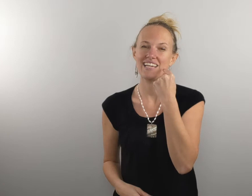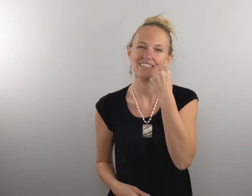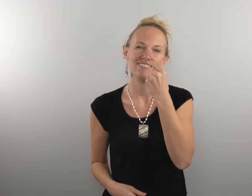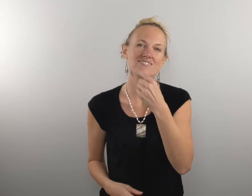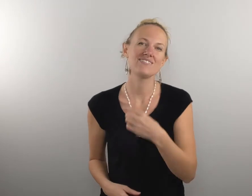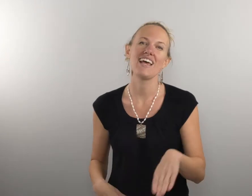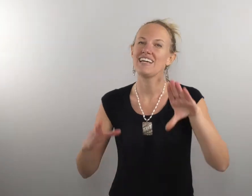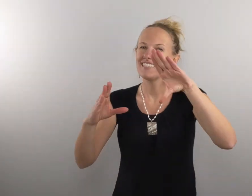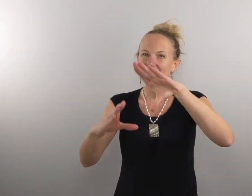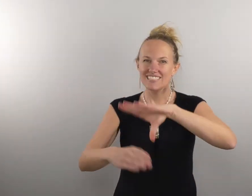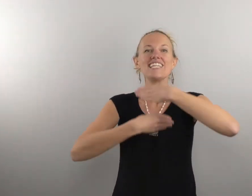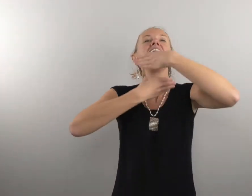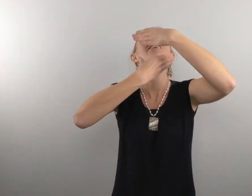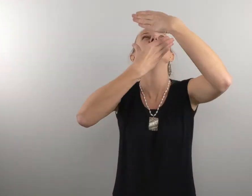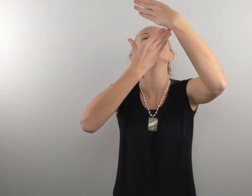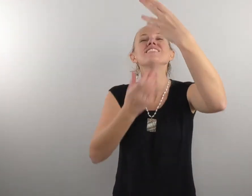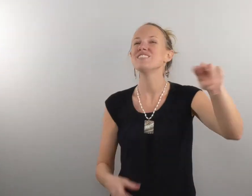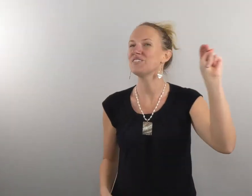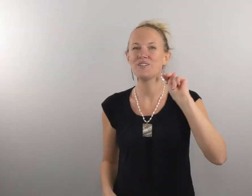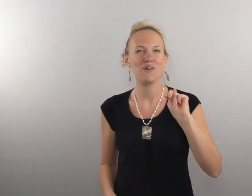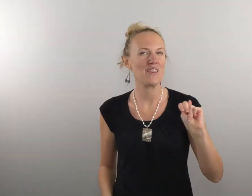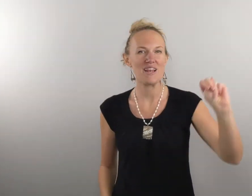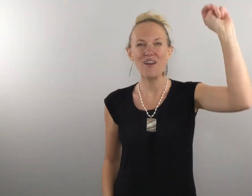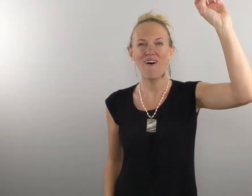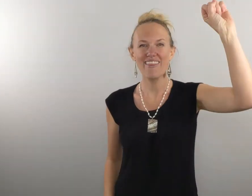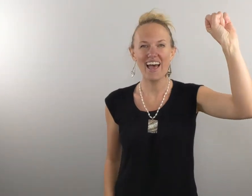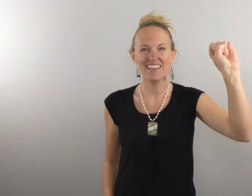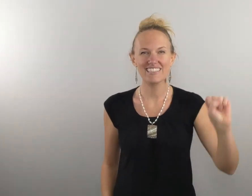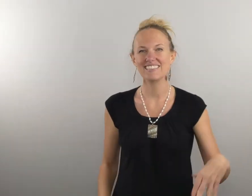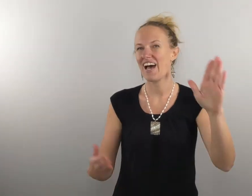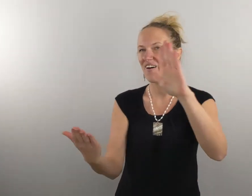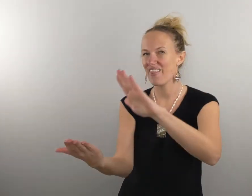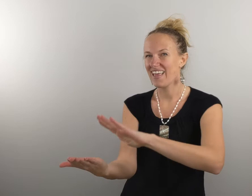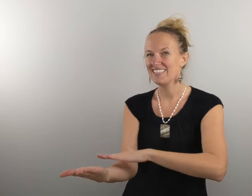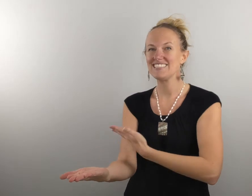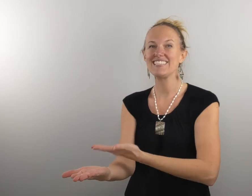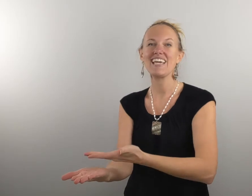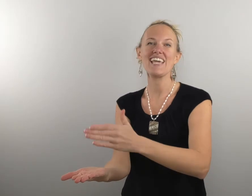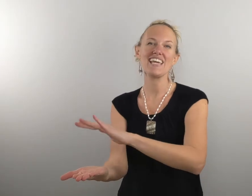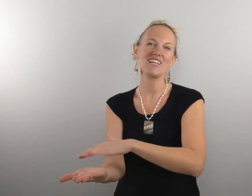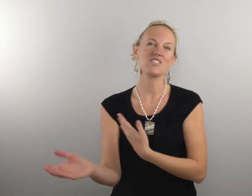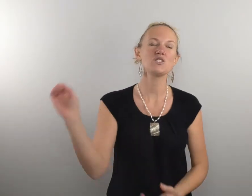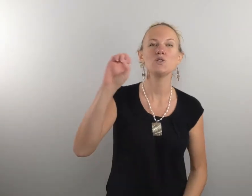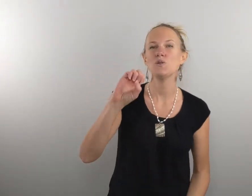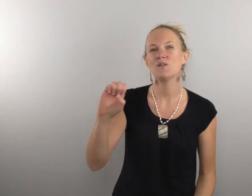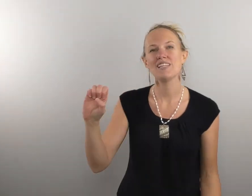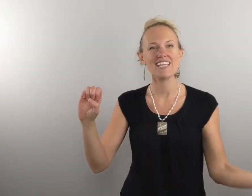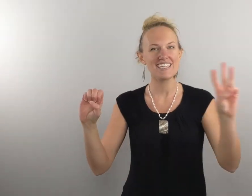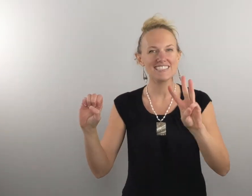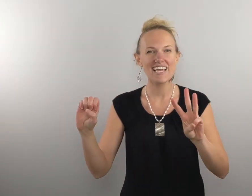lips. We will shout to the north and the south, sing to the east and